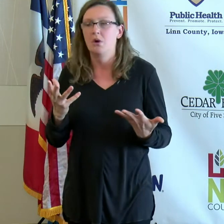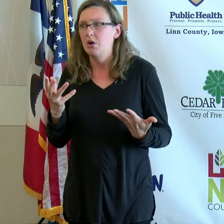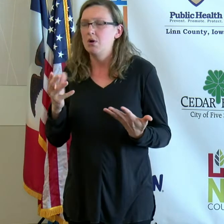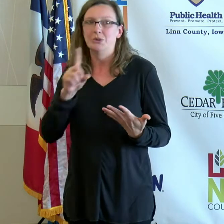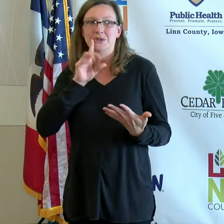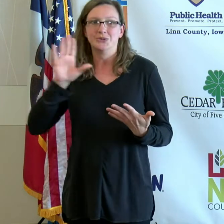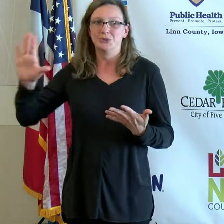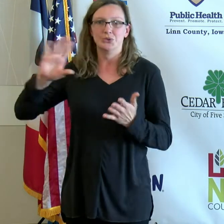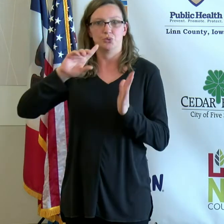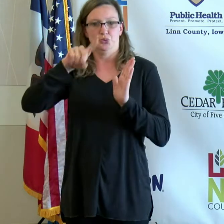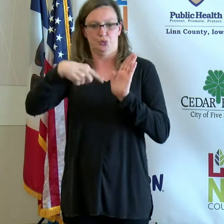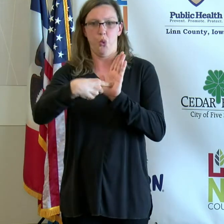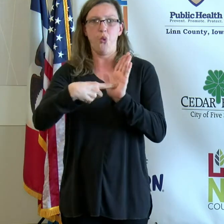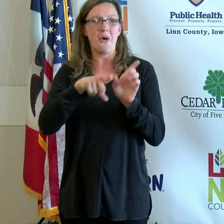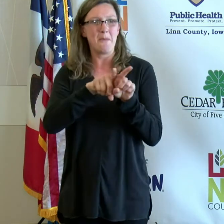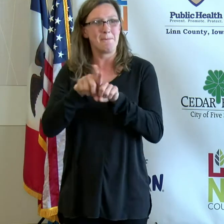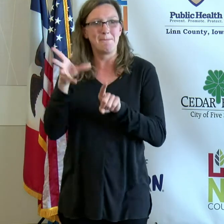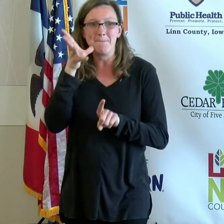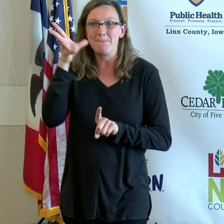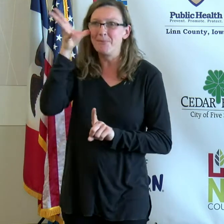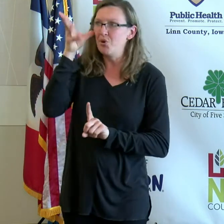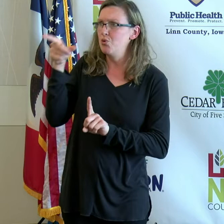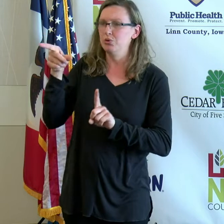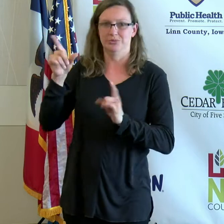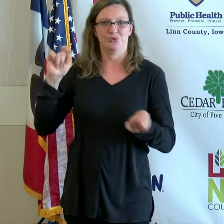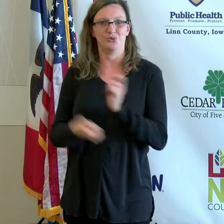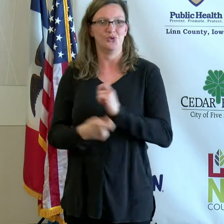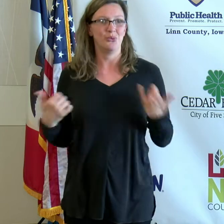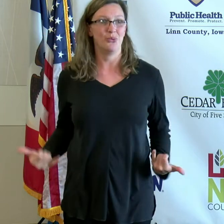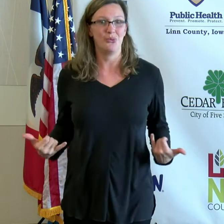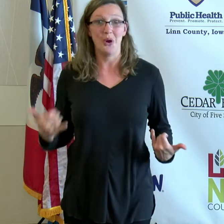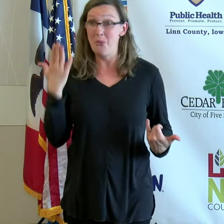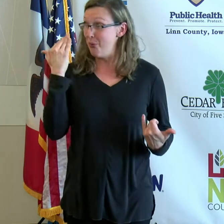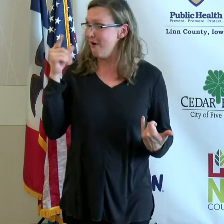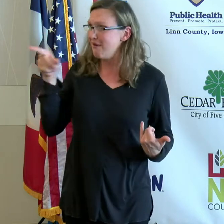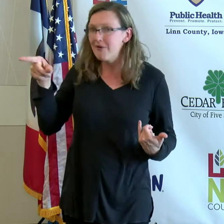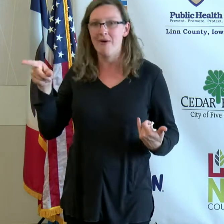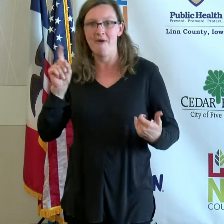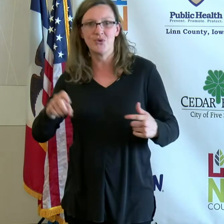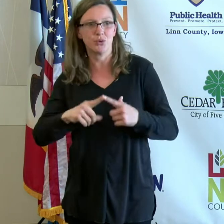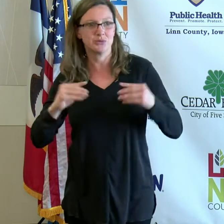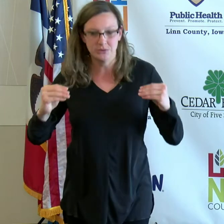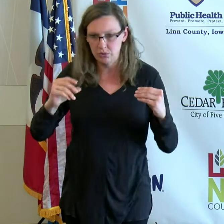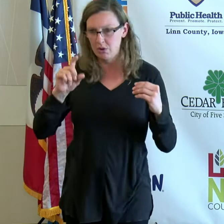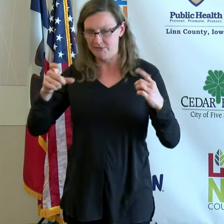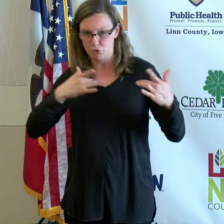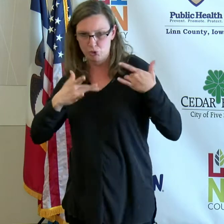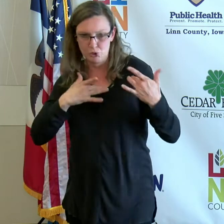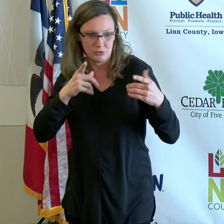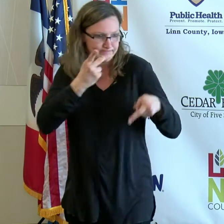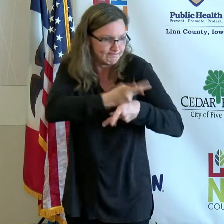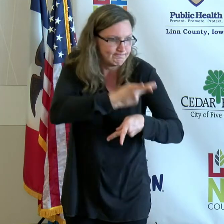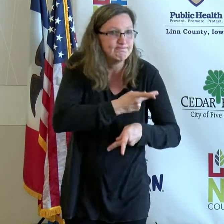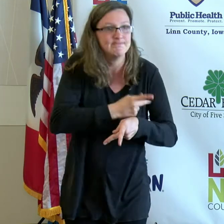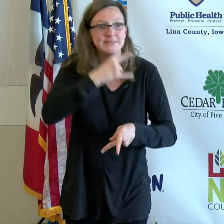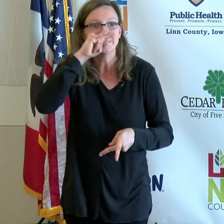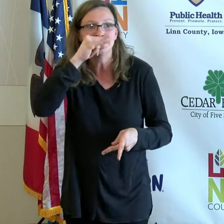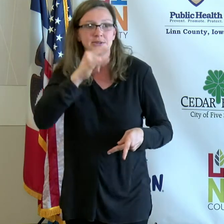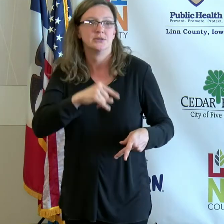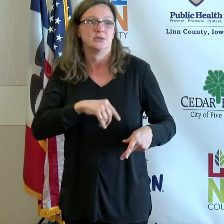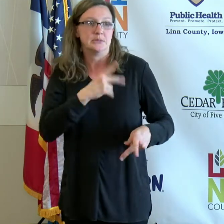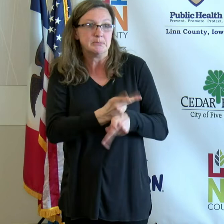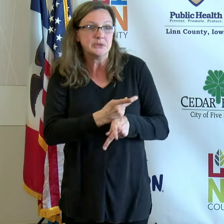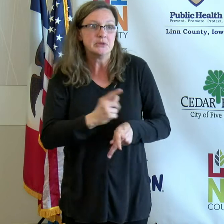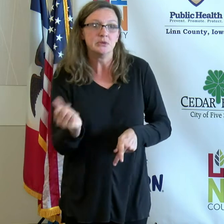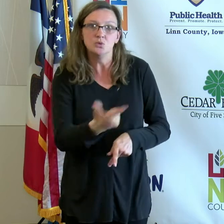safe. As you all know, everyone here has taken many, many steps to do what we can to